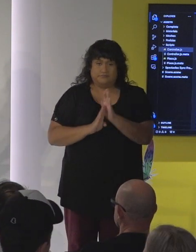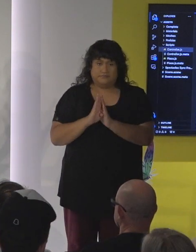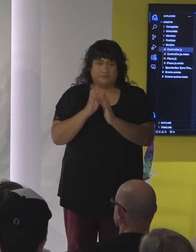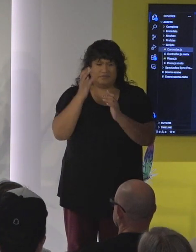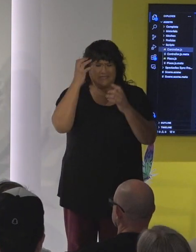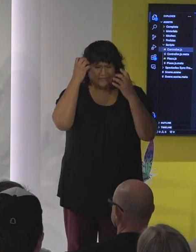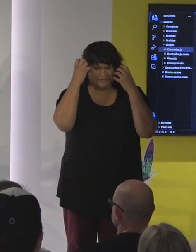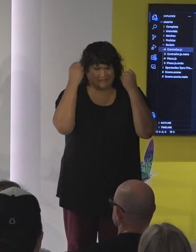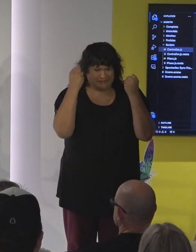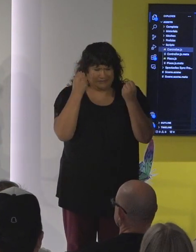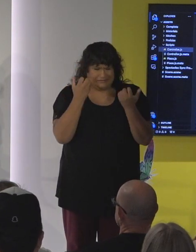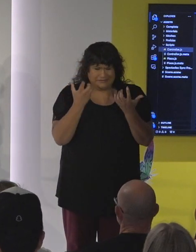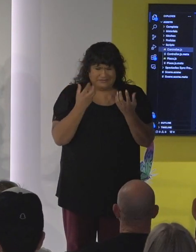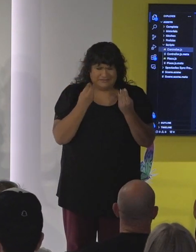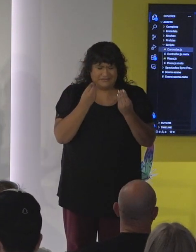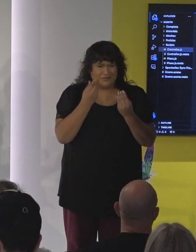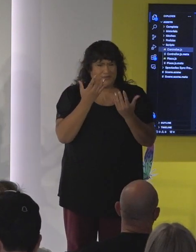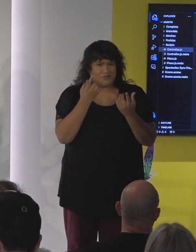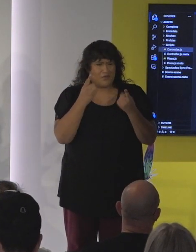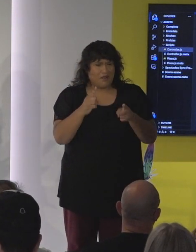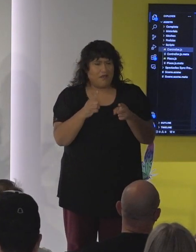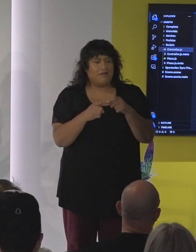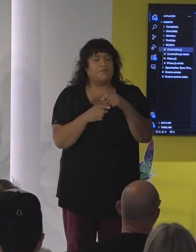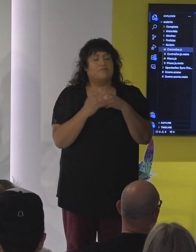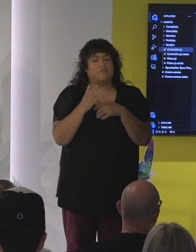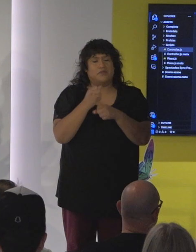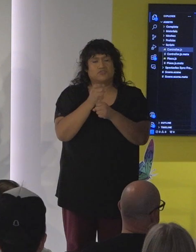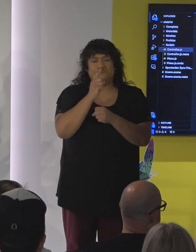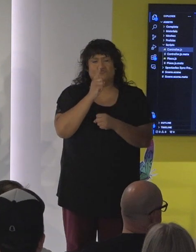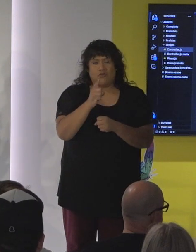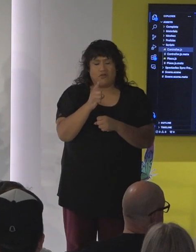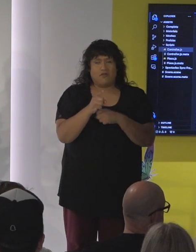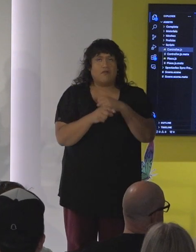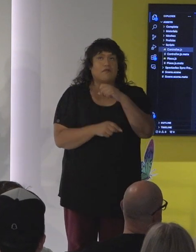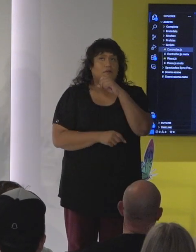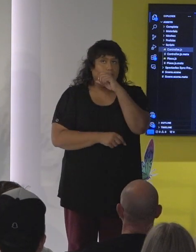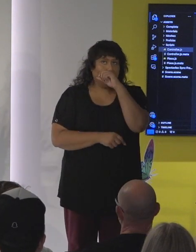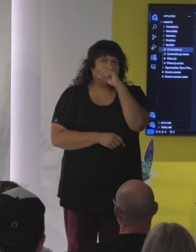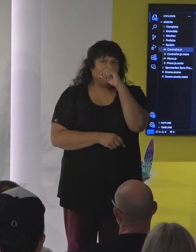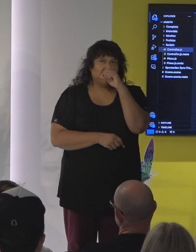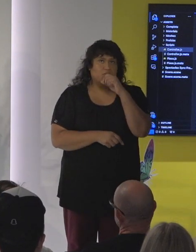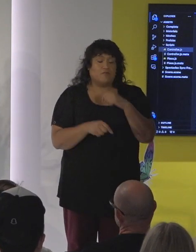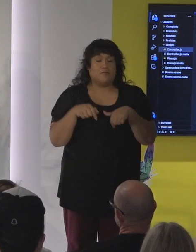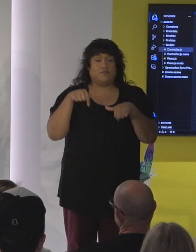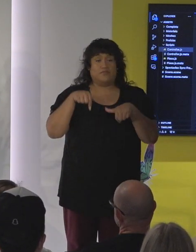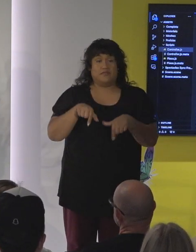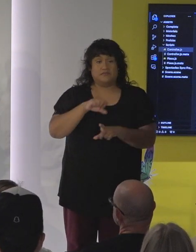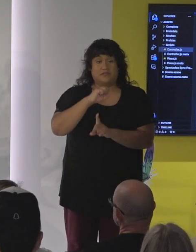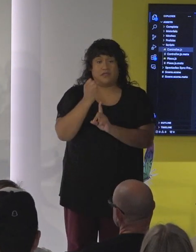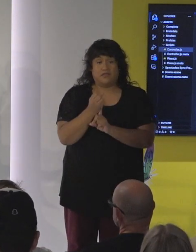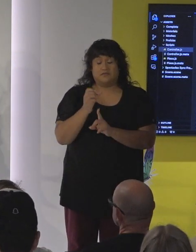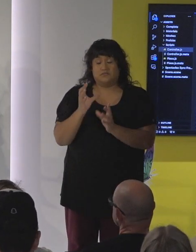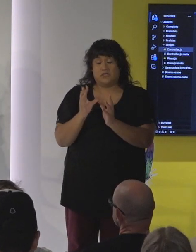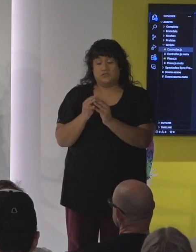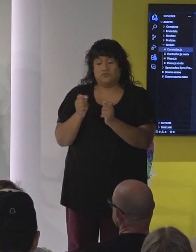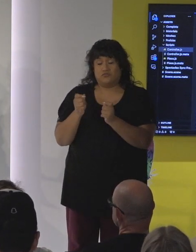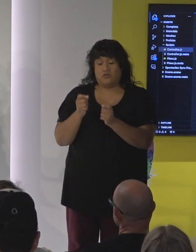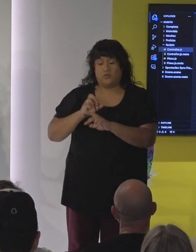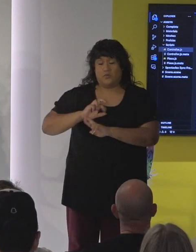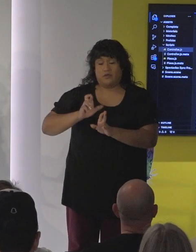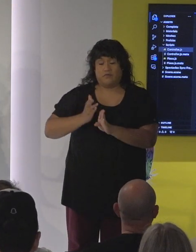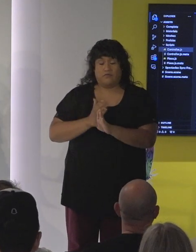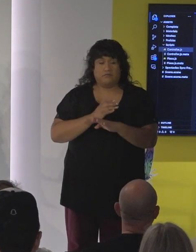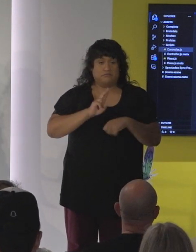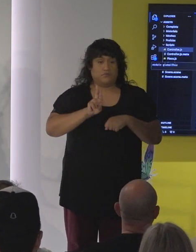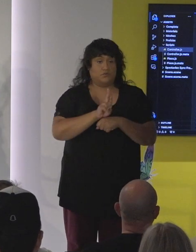like what's going on? So make sure that in this case your session controller is ready before you try to use it. The way we